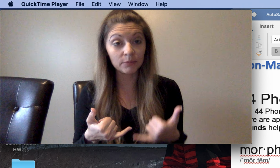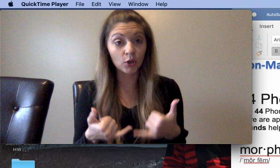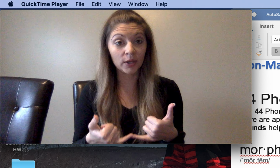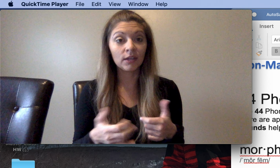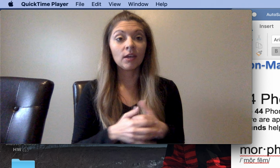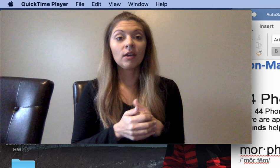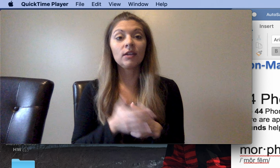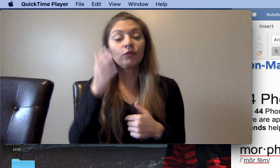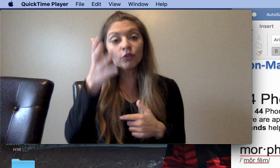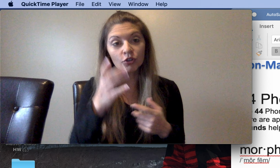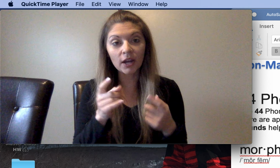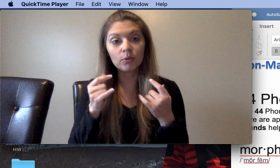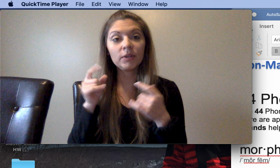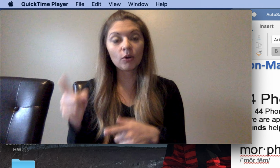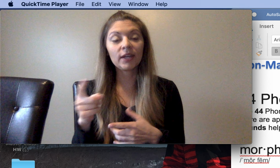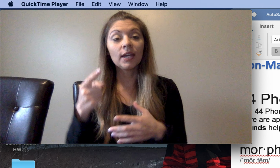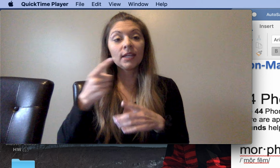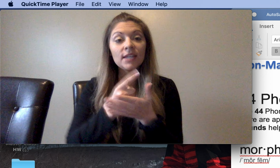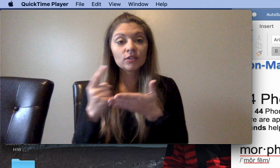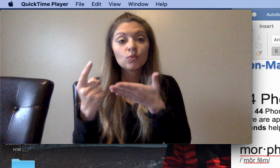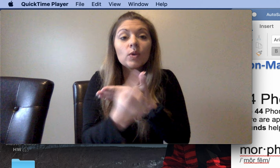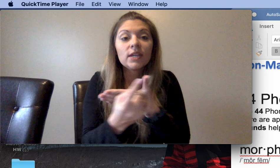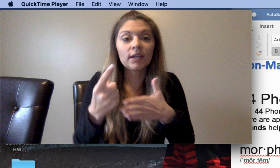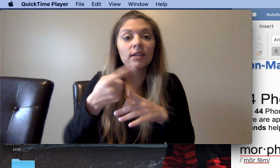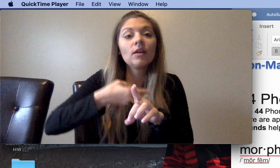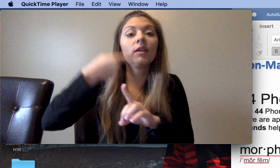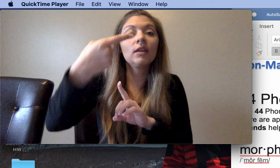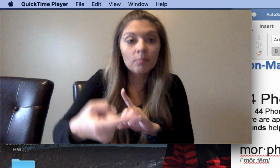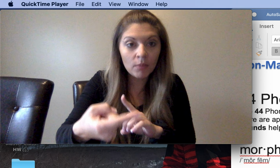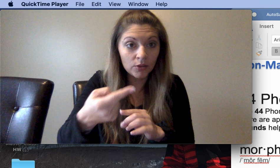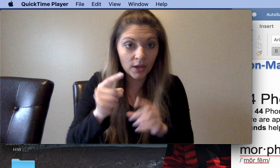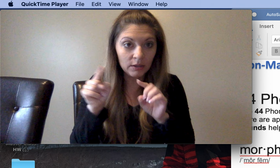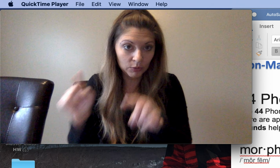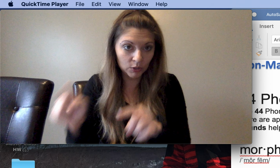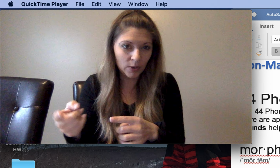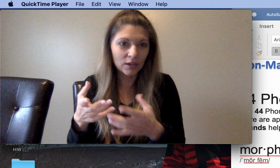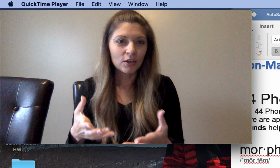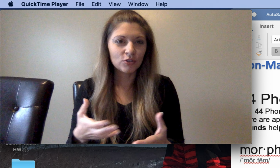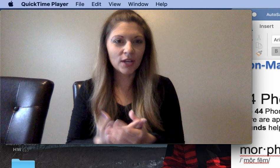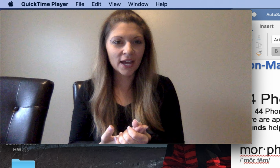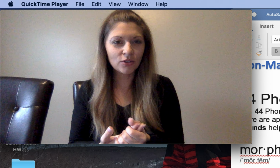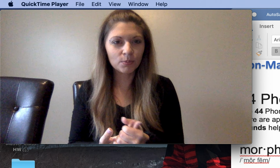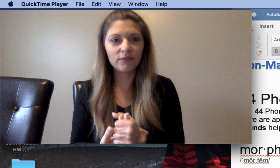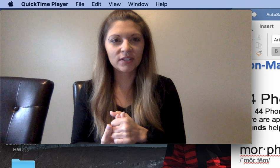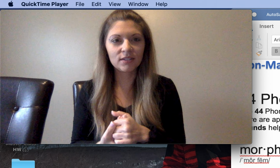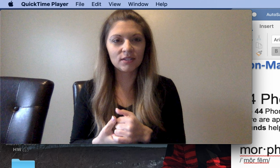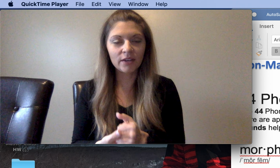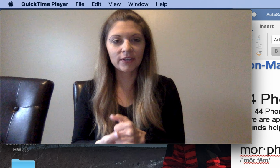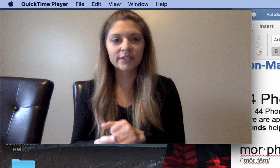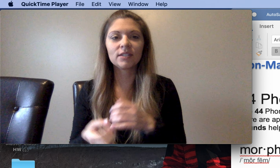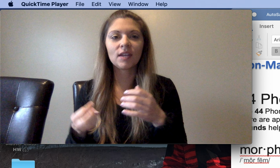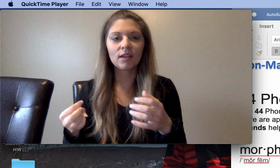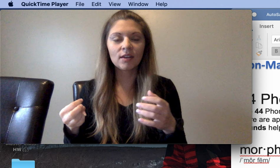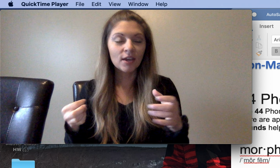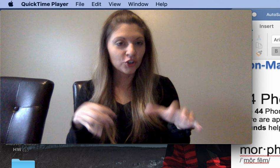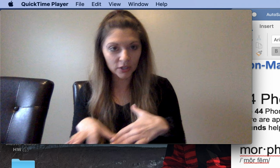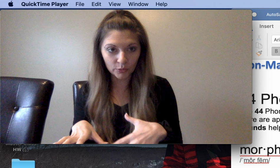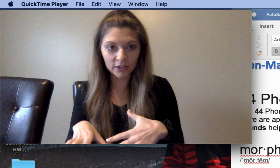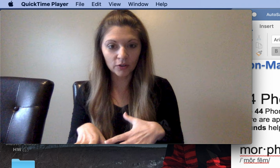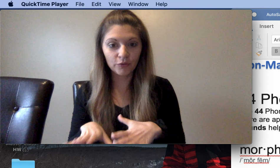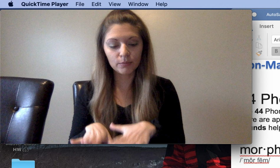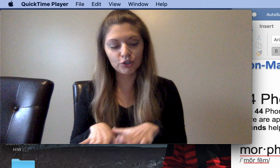I am going. In the future, I will be going. Next week, in a month, I am going. So to add those prefixes and suffixes and